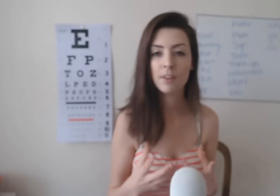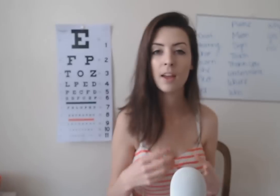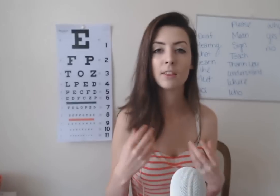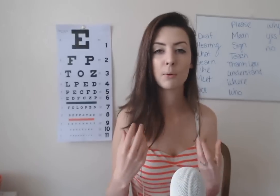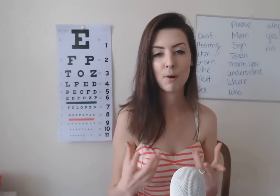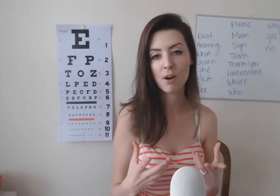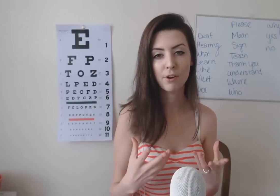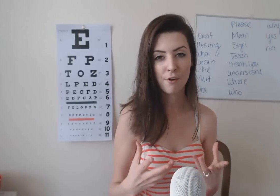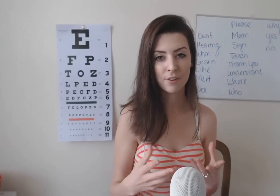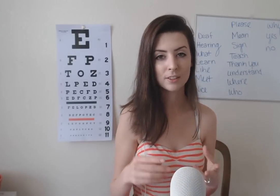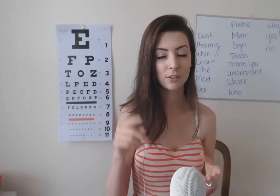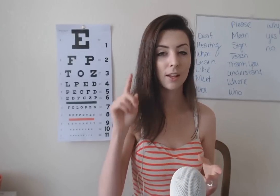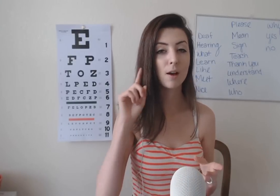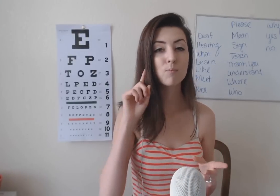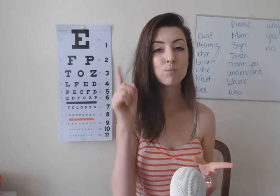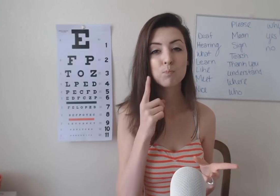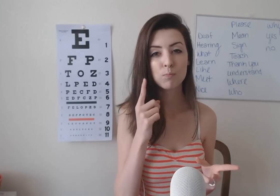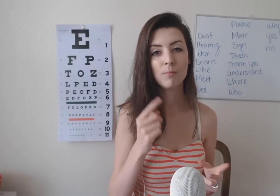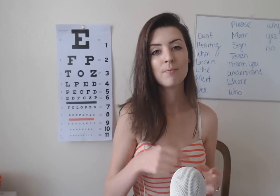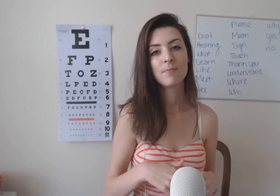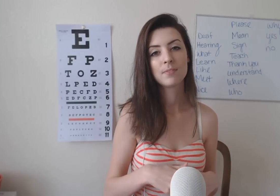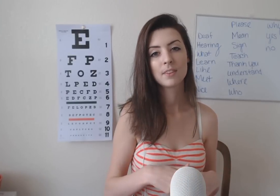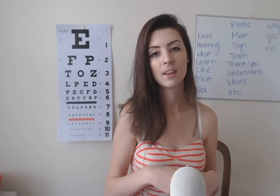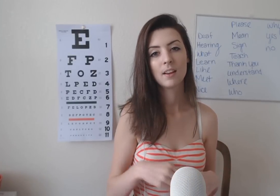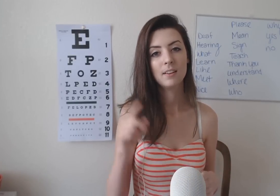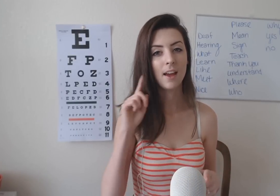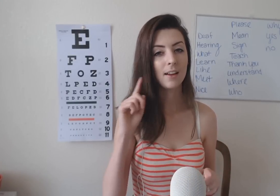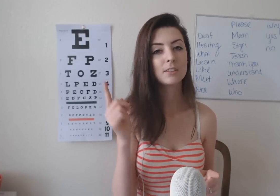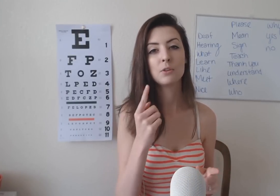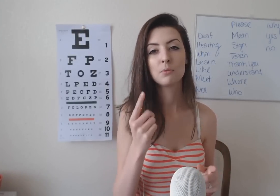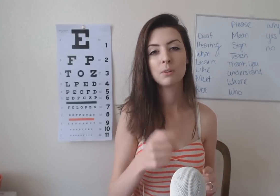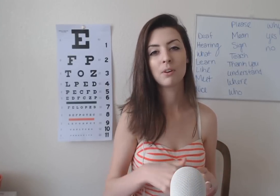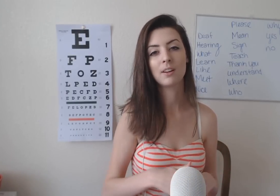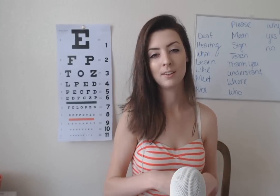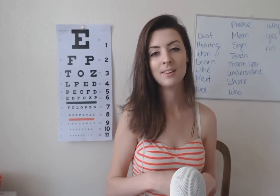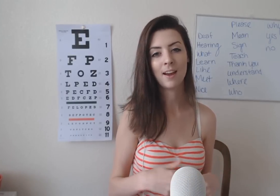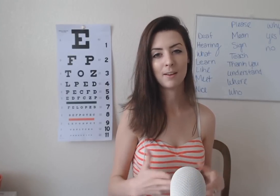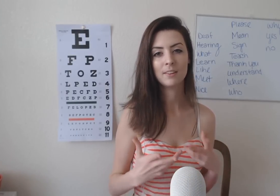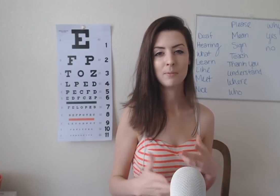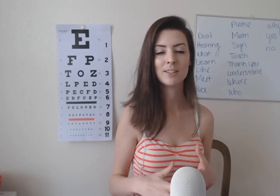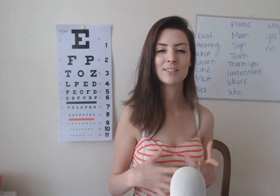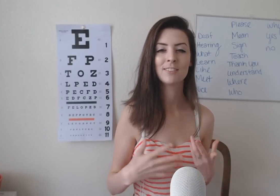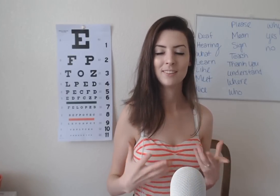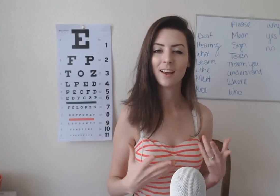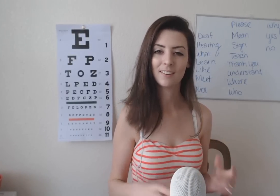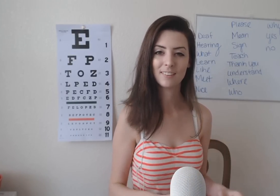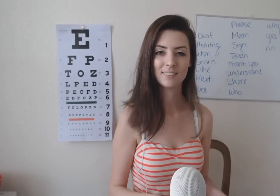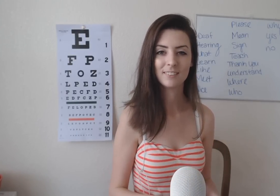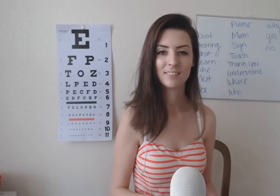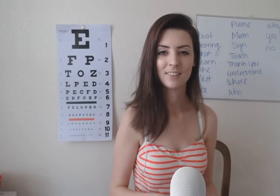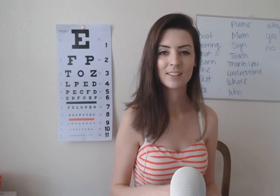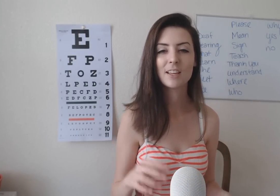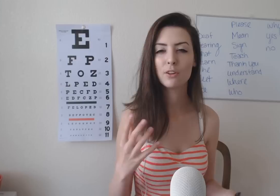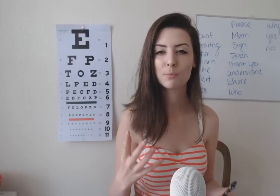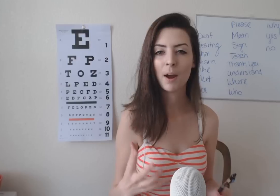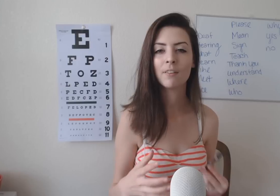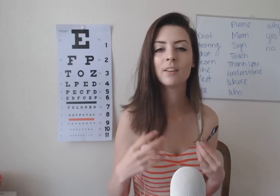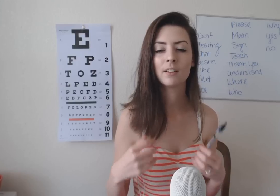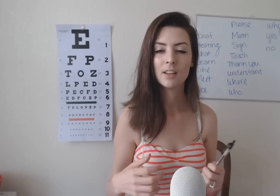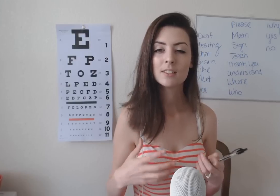and they're proud of it. So like, yeah, so you really want to, yeah, it means, yeah, because they look proud, they're saying